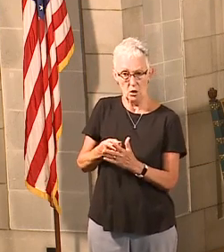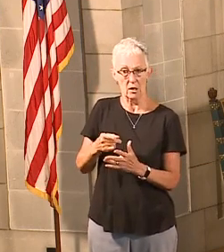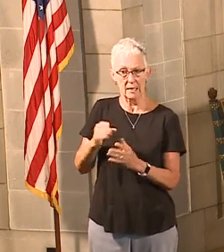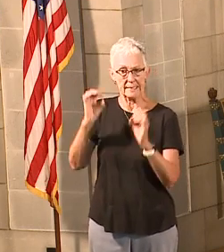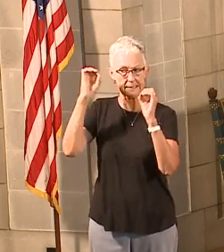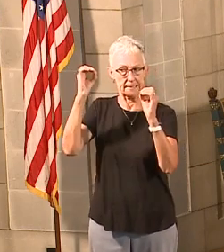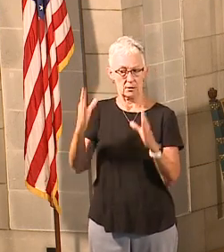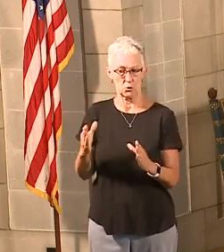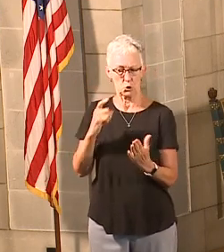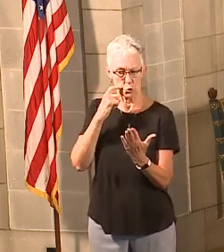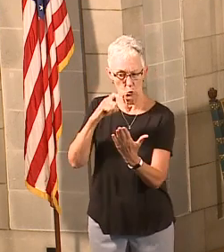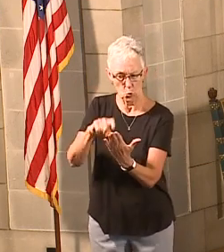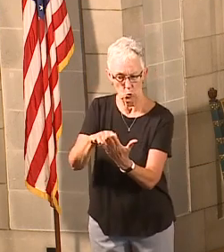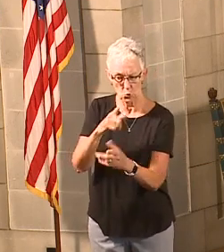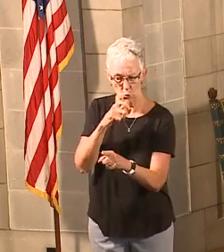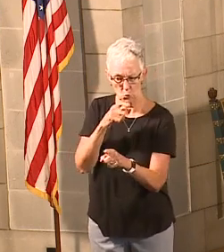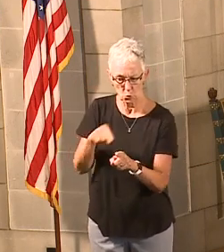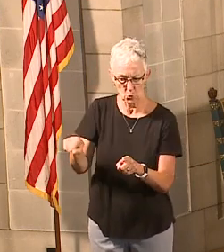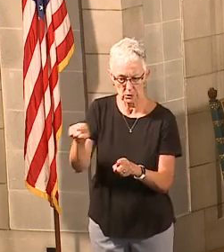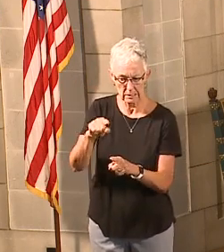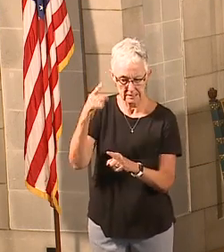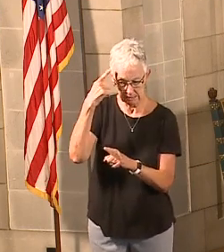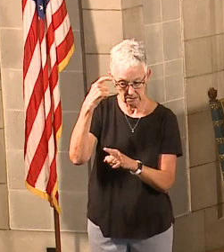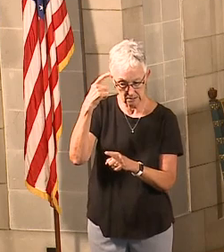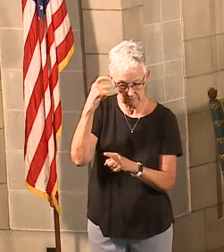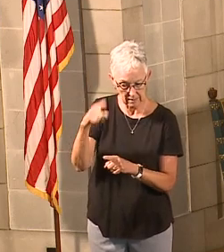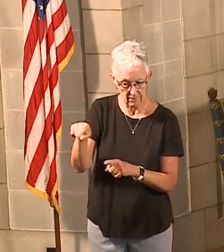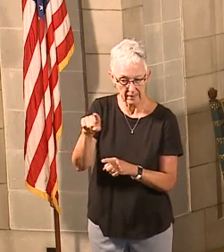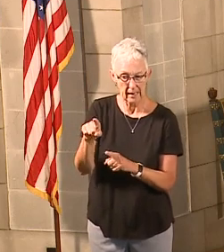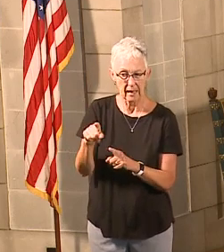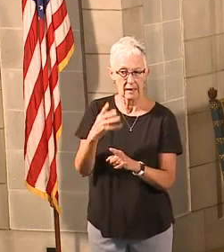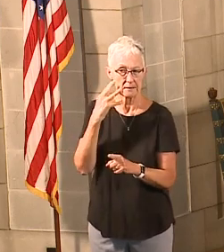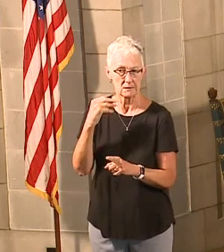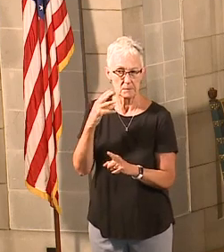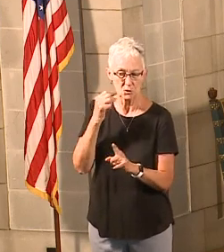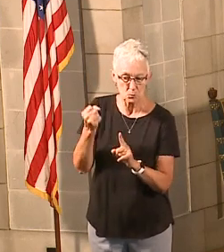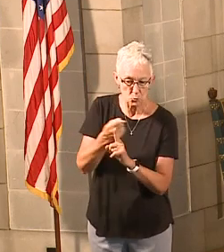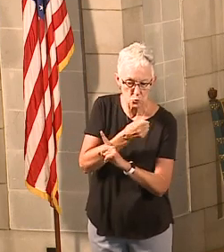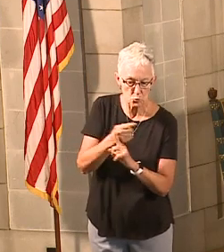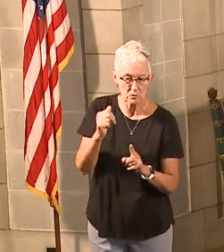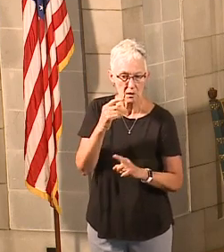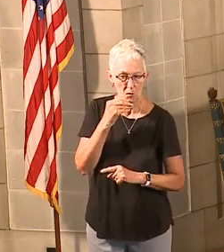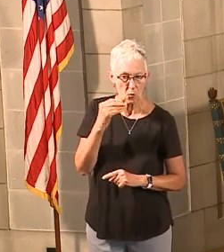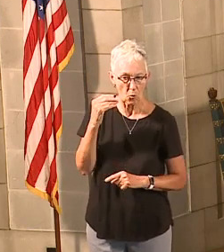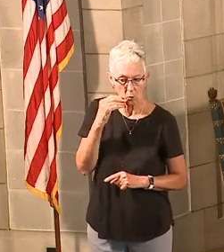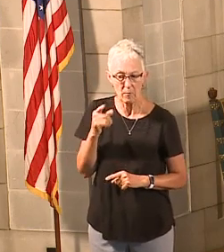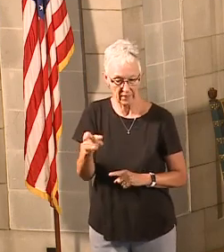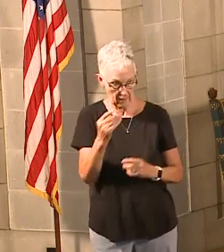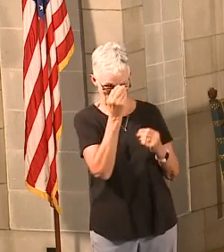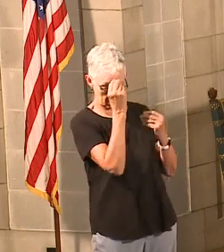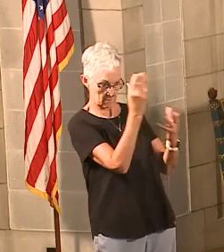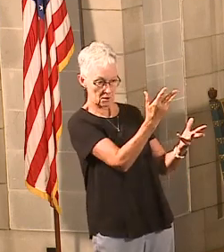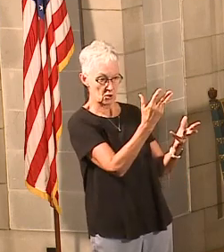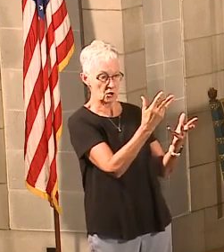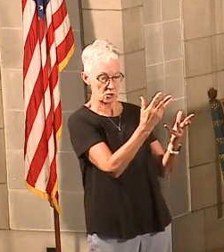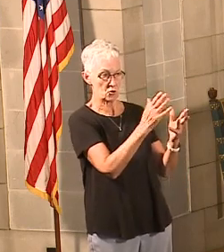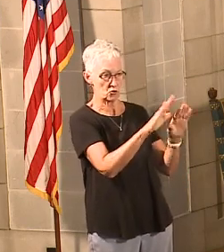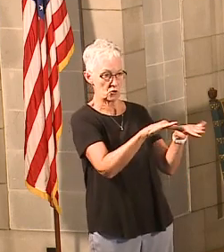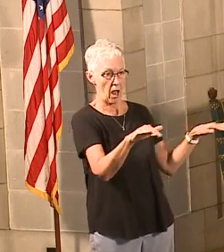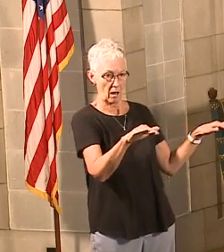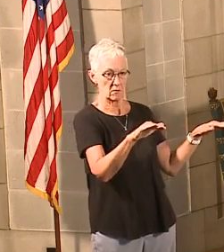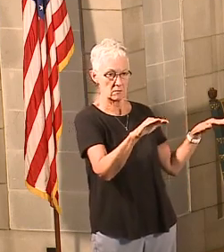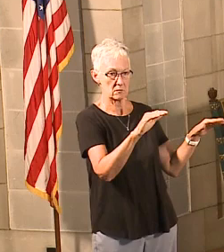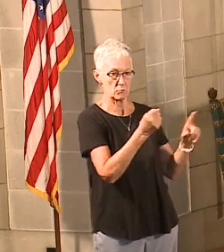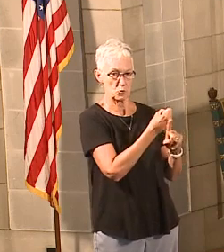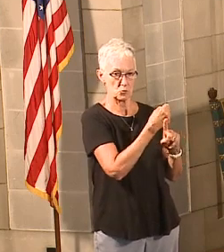that, kids need to be socialized. They need to have that social interaction. And so there's behavioral health issues that goes